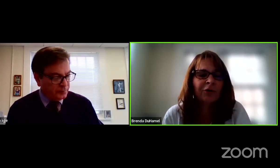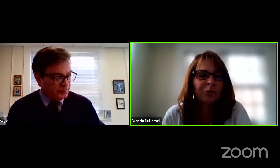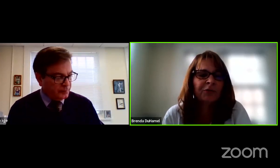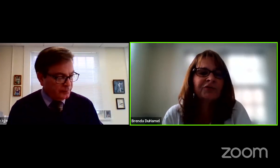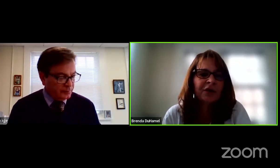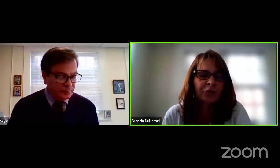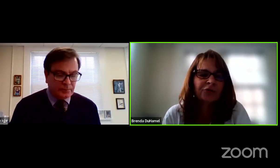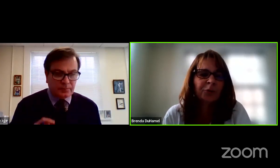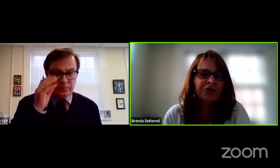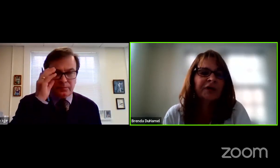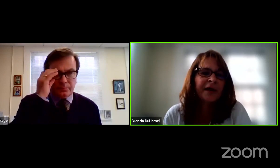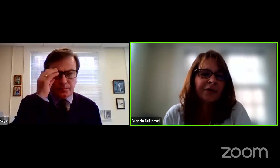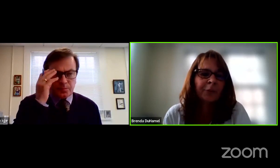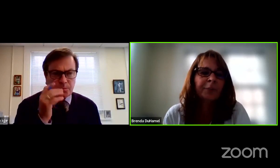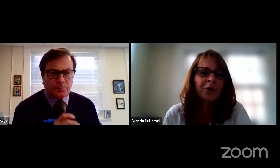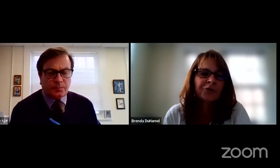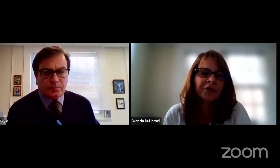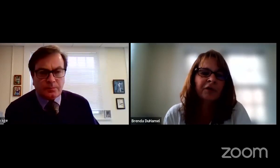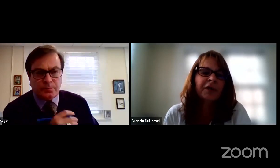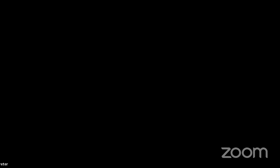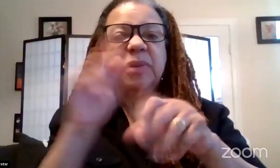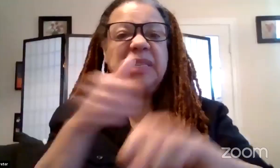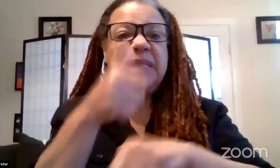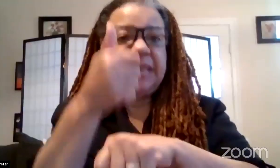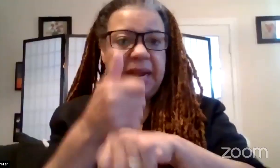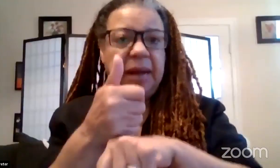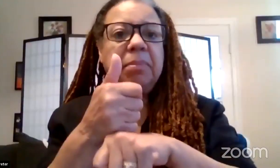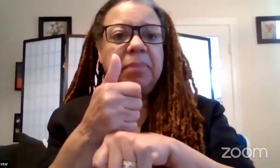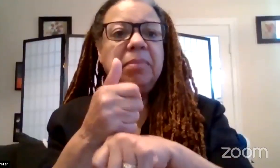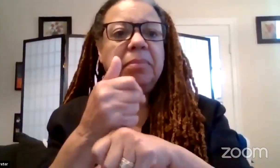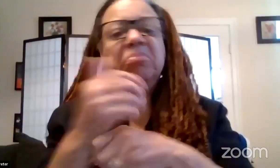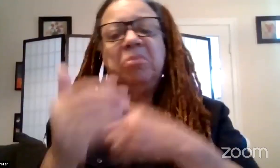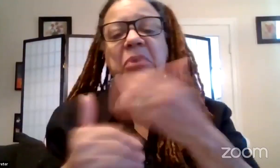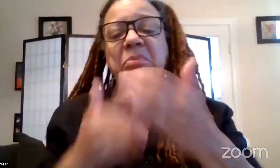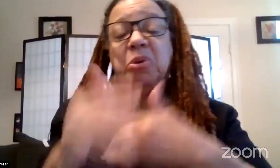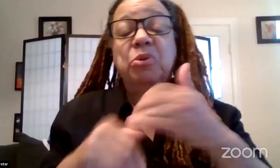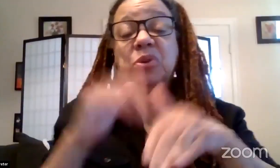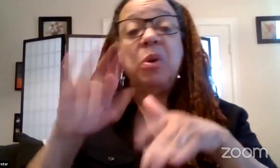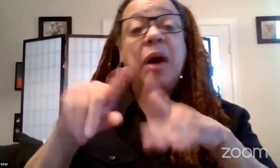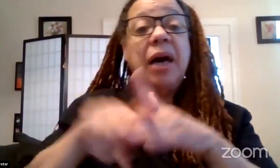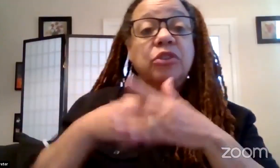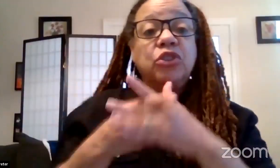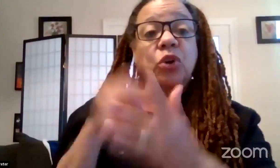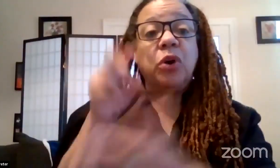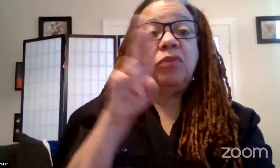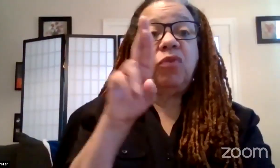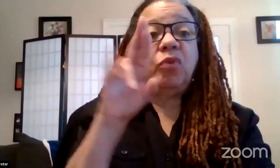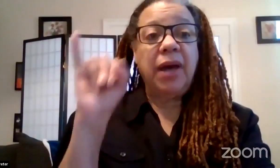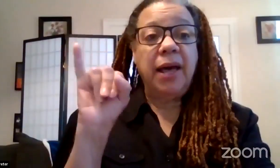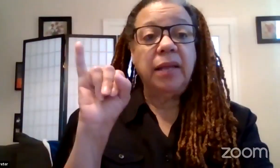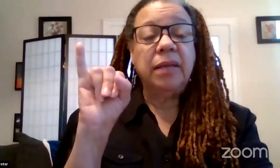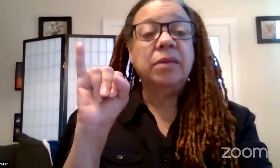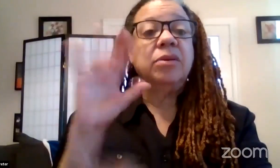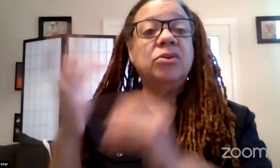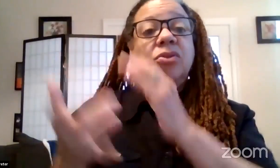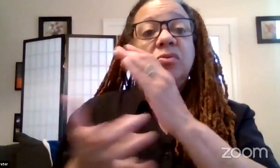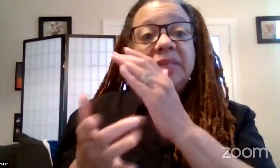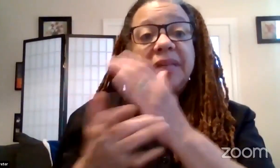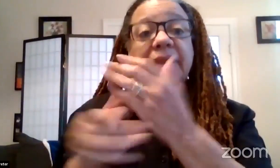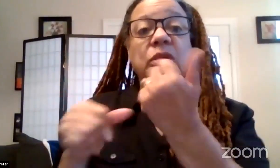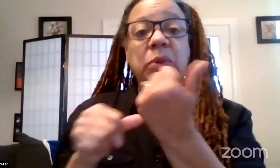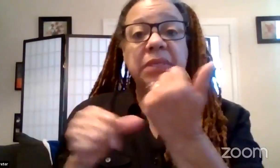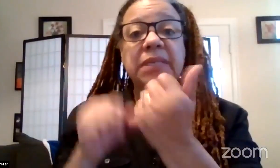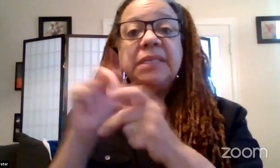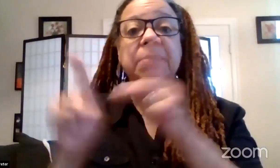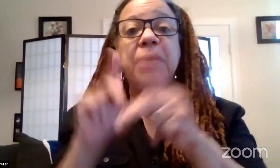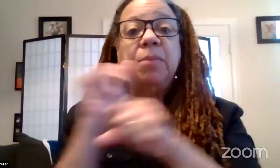community, a group of stakeholders put together a proposal on how to roll this out in Rhode Island. So the technical assistance providers are working with